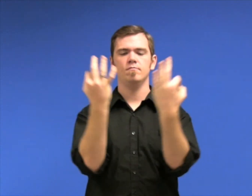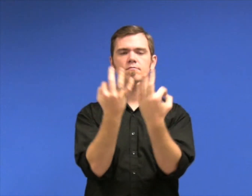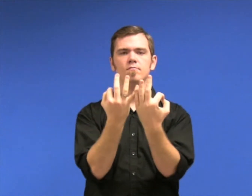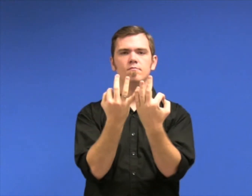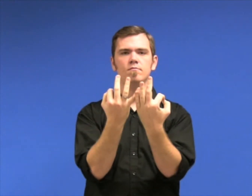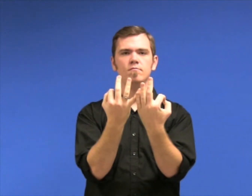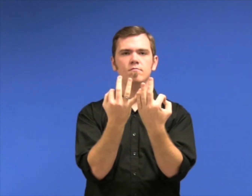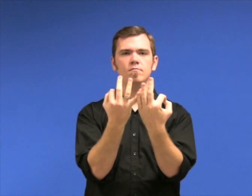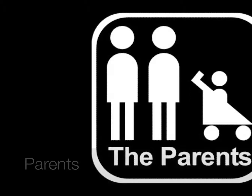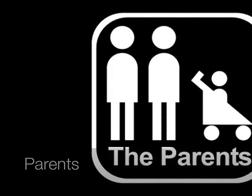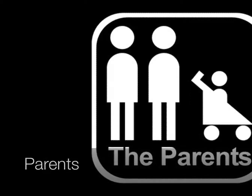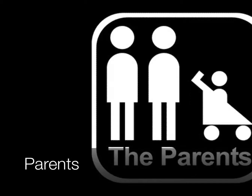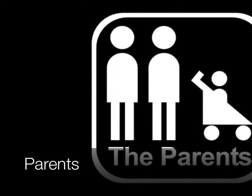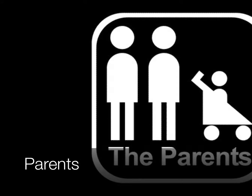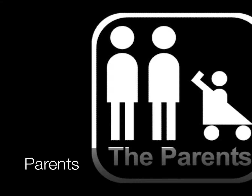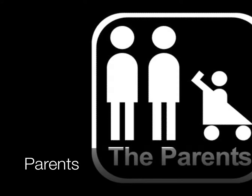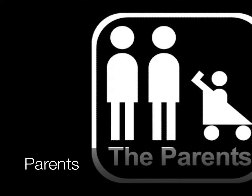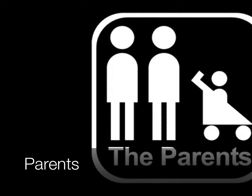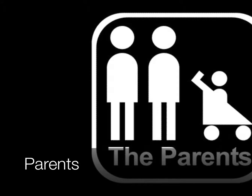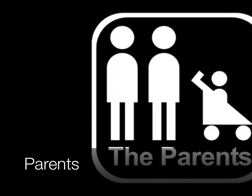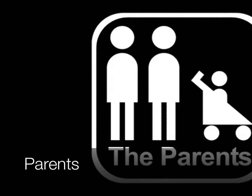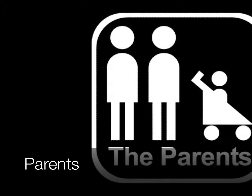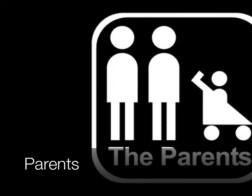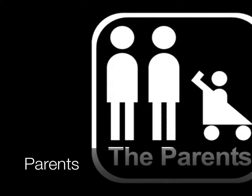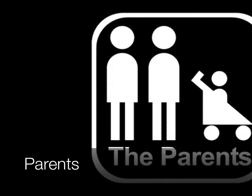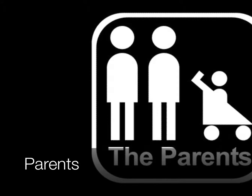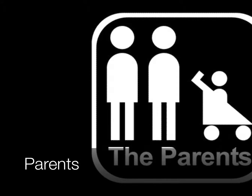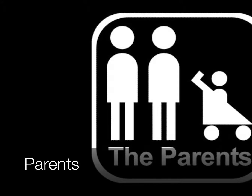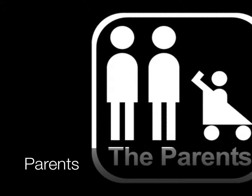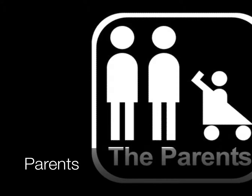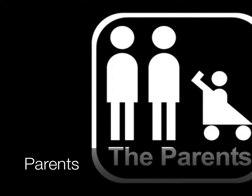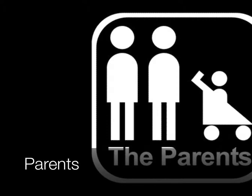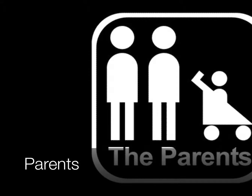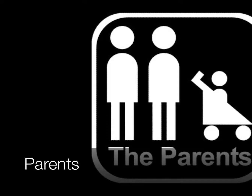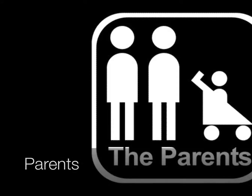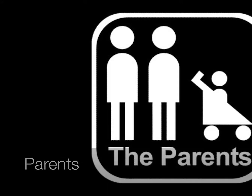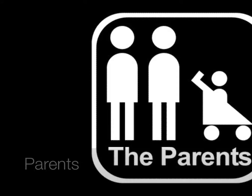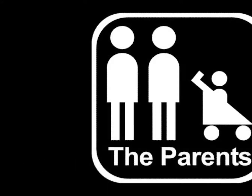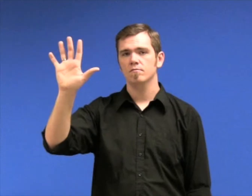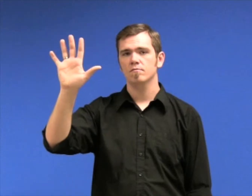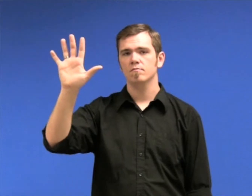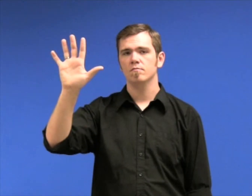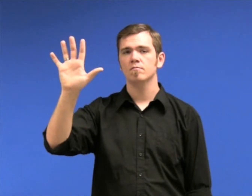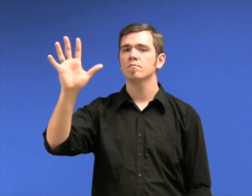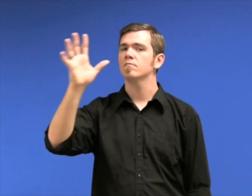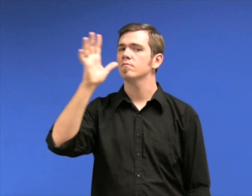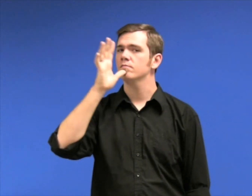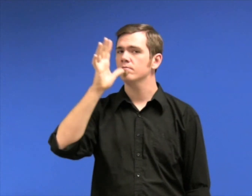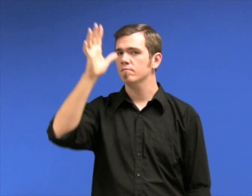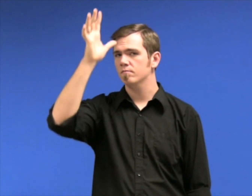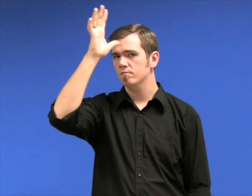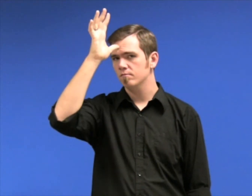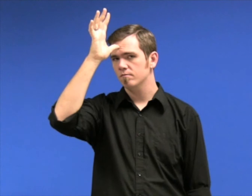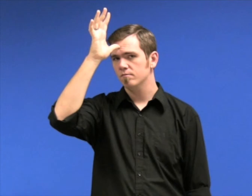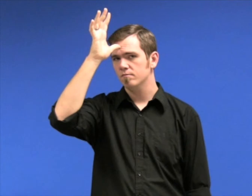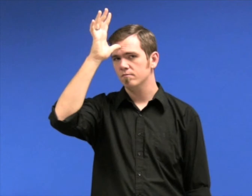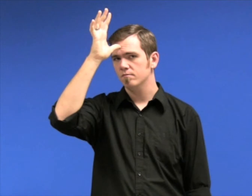Family. All right, now the sign for parents. The sign for parents, it's just taking the sign for mom and dad and putting it